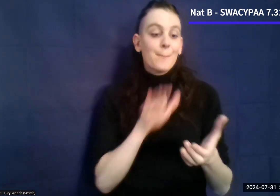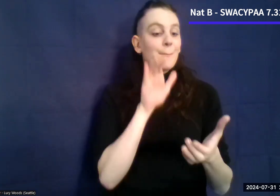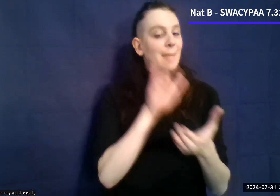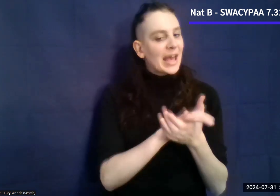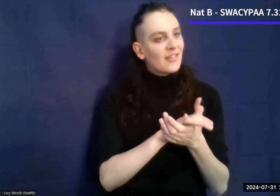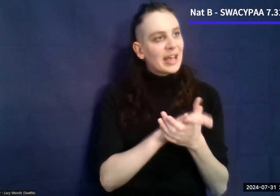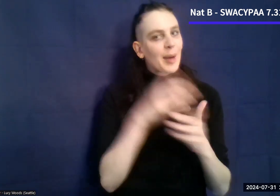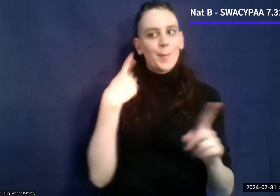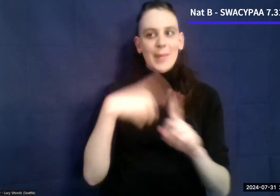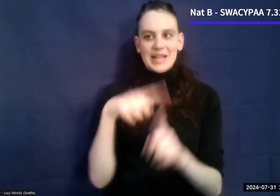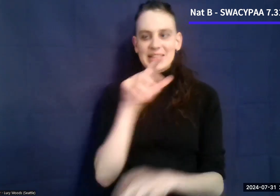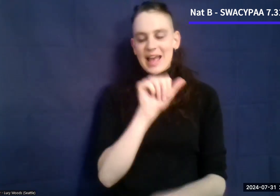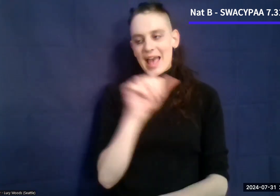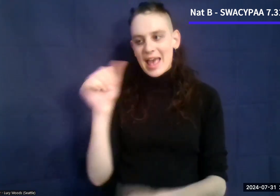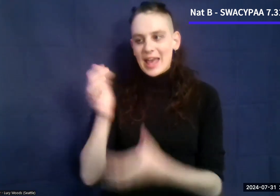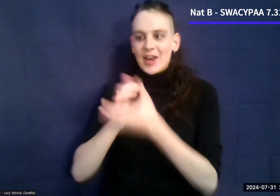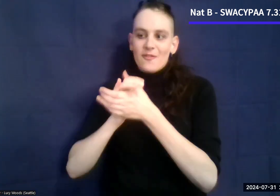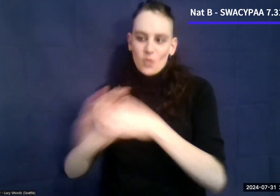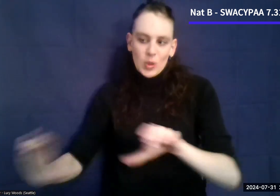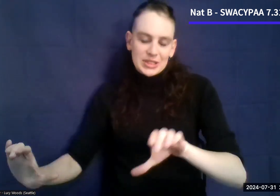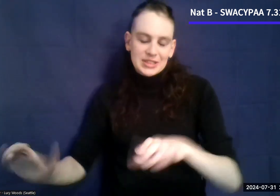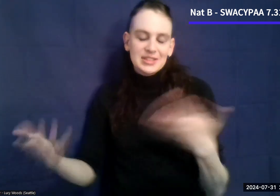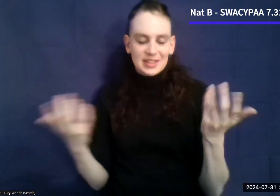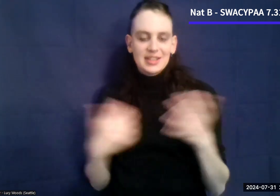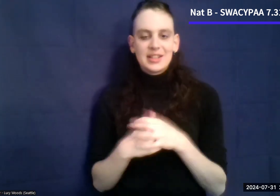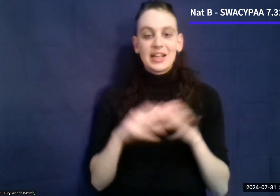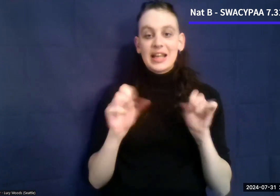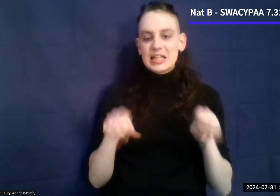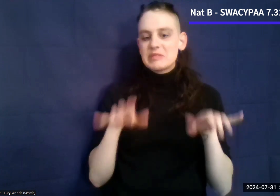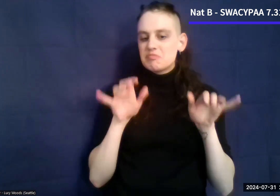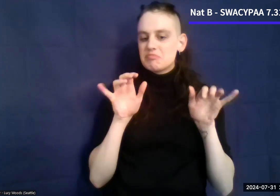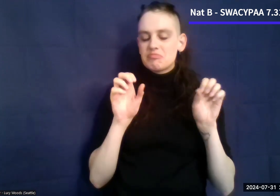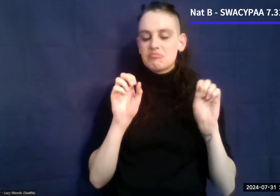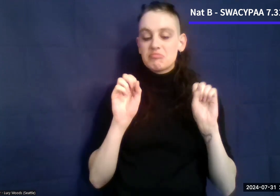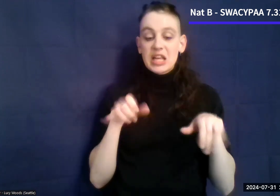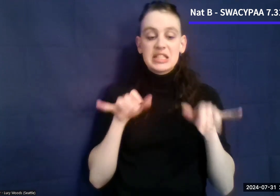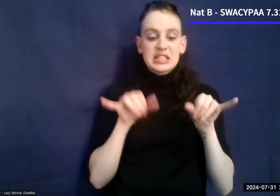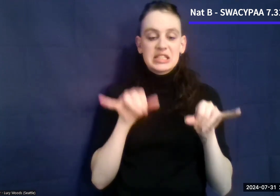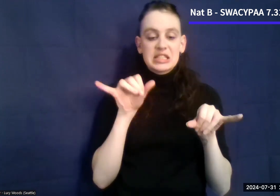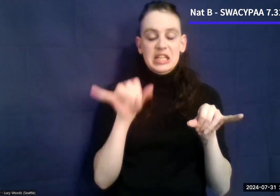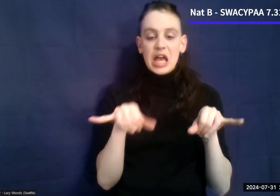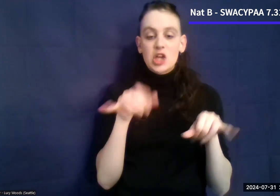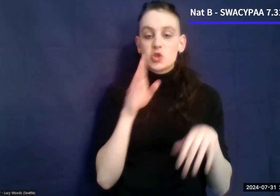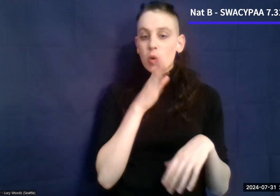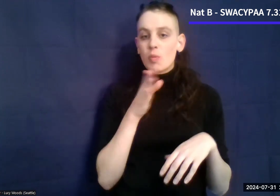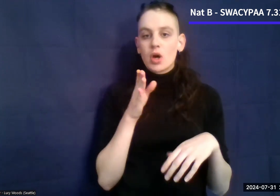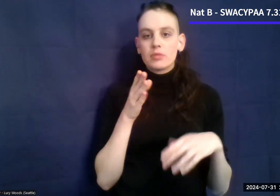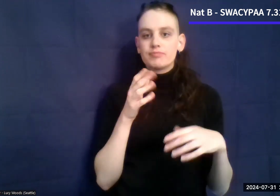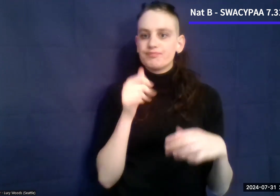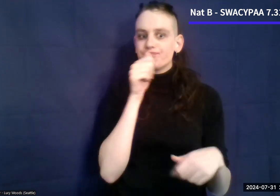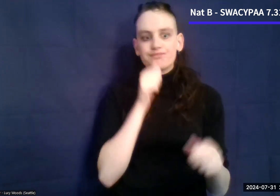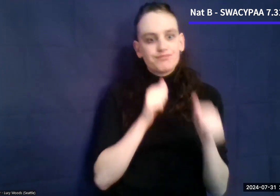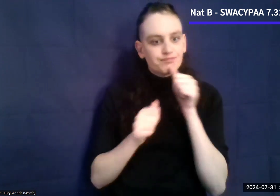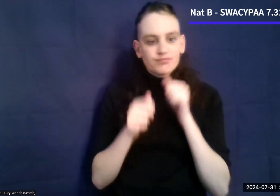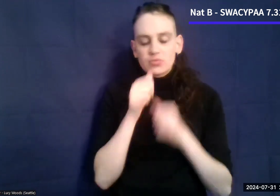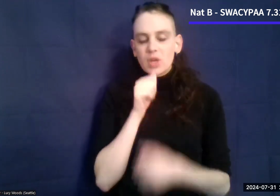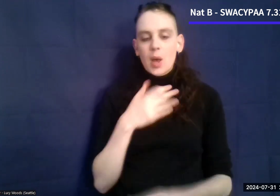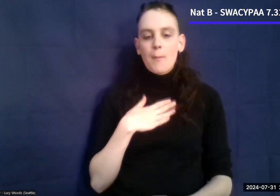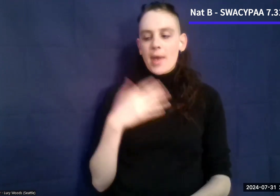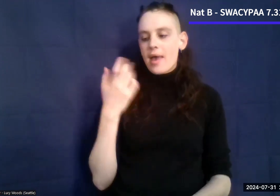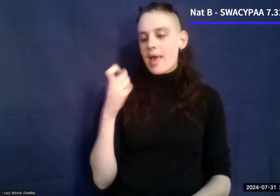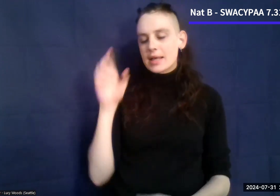So, you can stay sober through all kinds of things. Like my ex-husband was actively using meth and